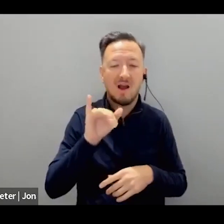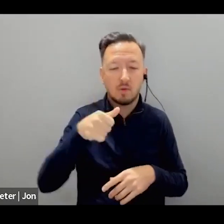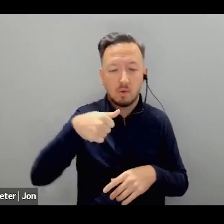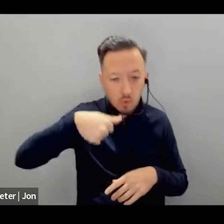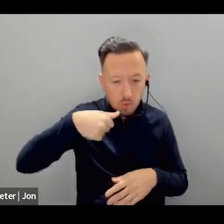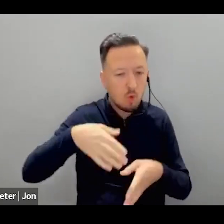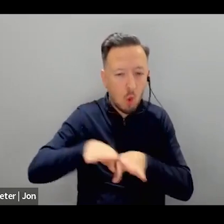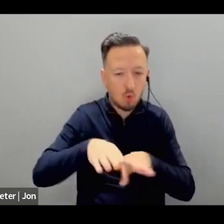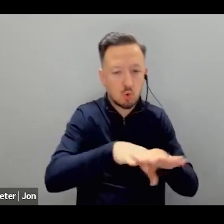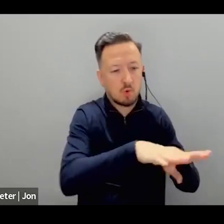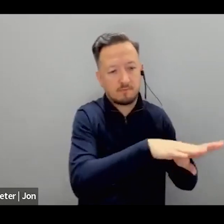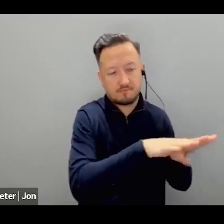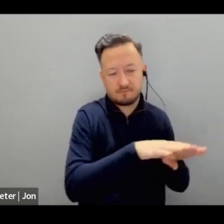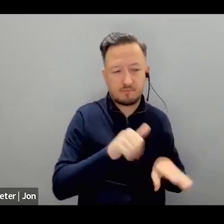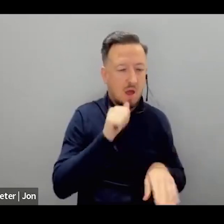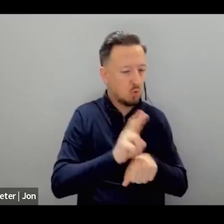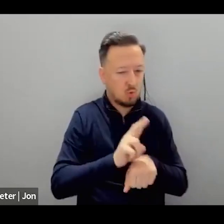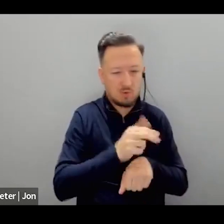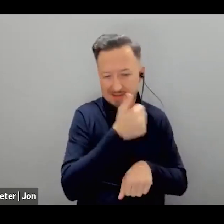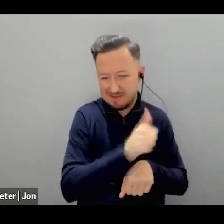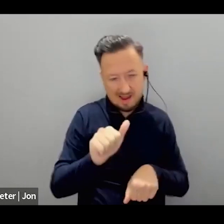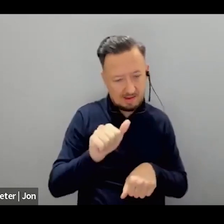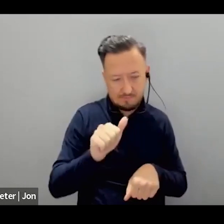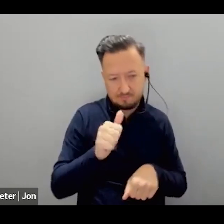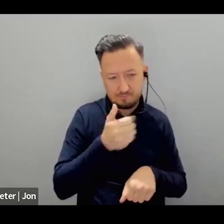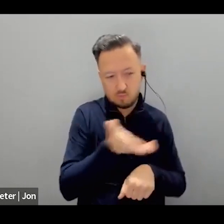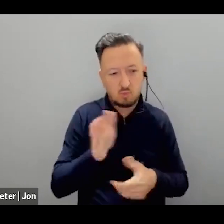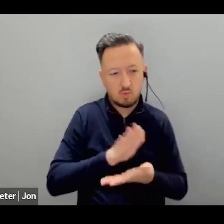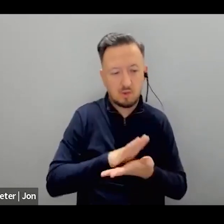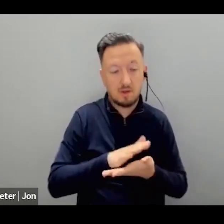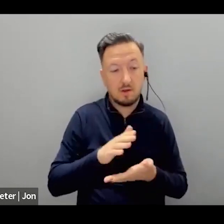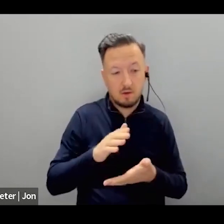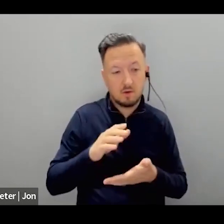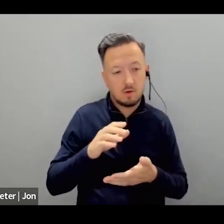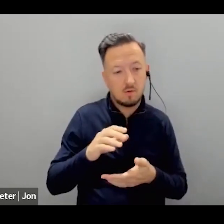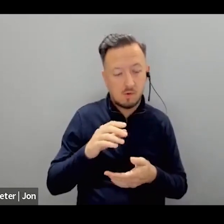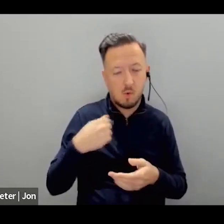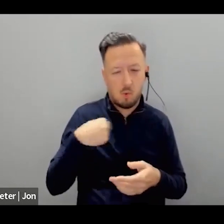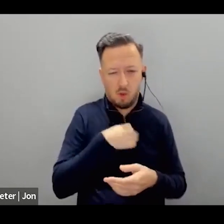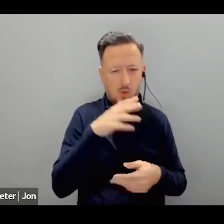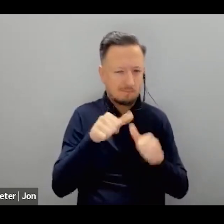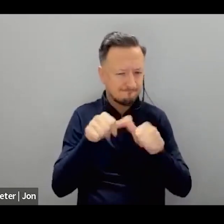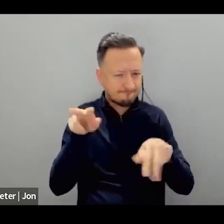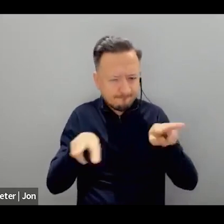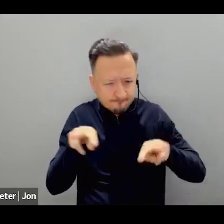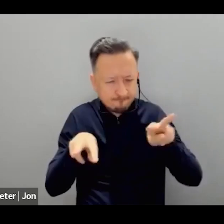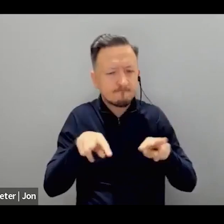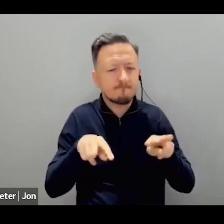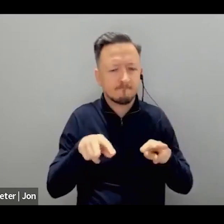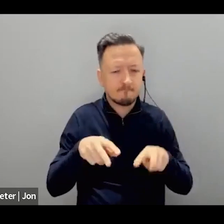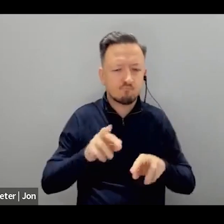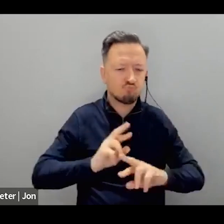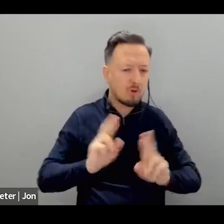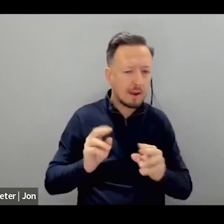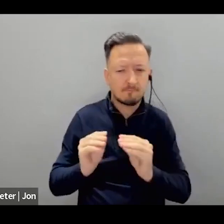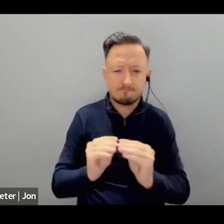that water at Hall Fletcher or Lucy Herring. And again, as mitigation, as we monitor those levels, we are ready to